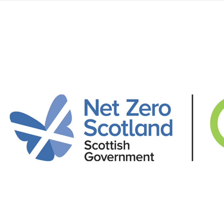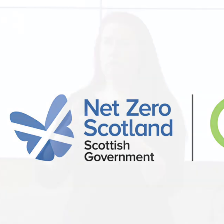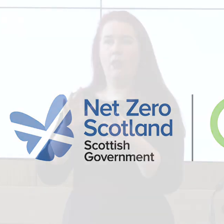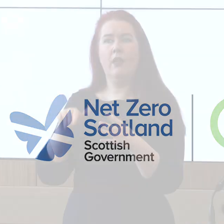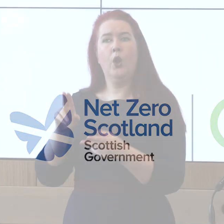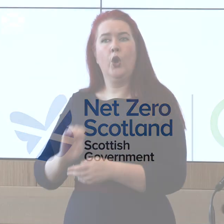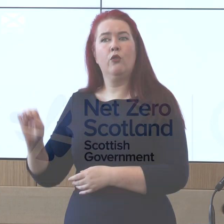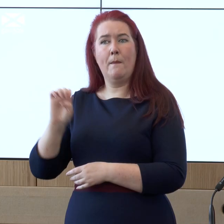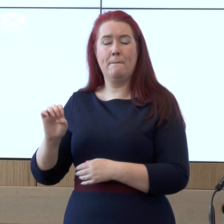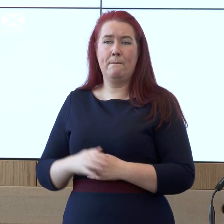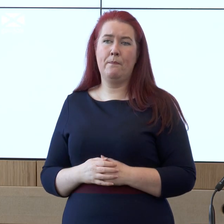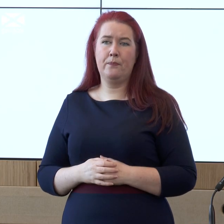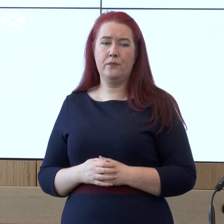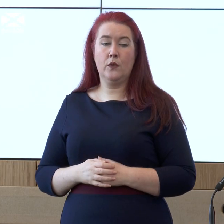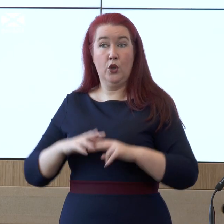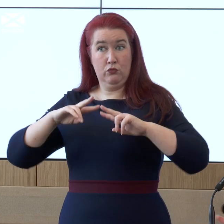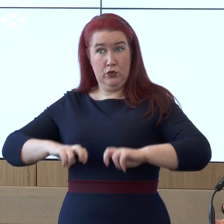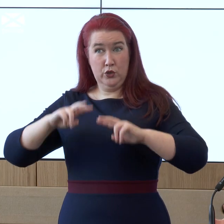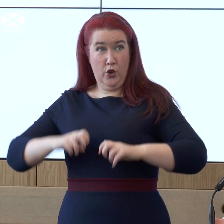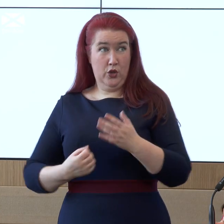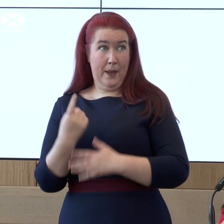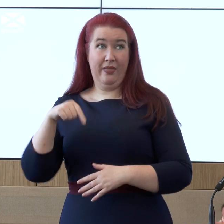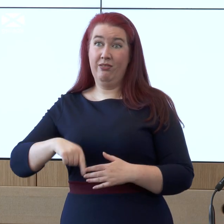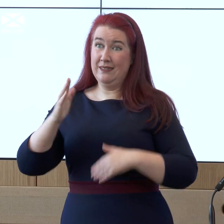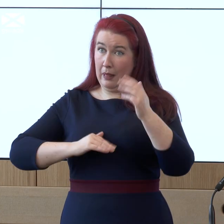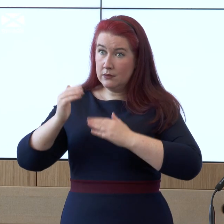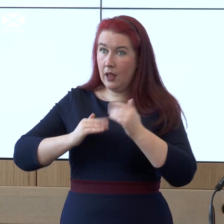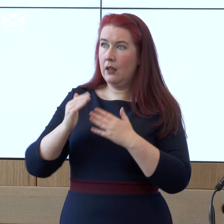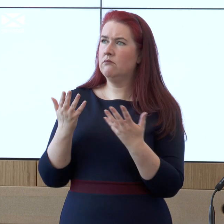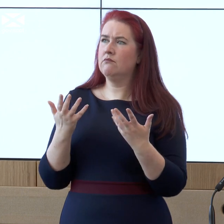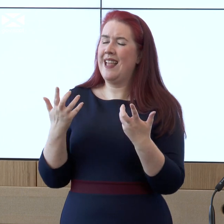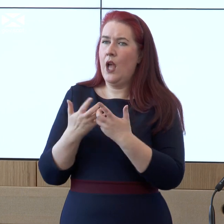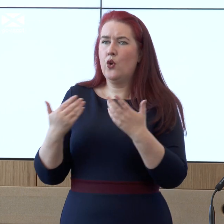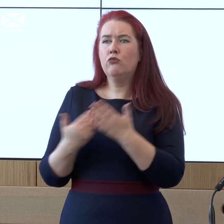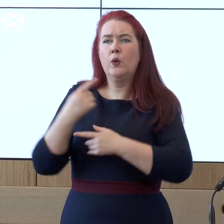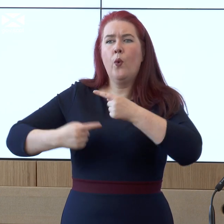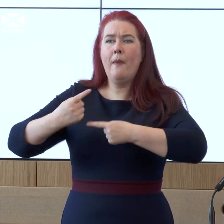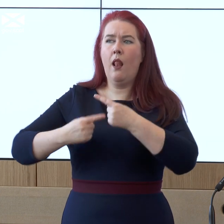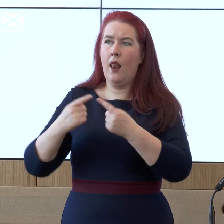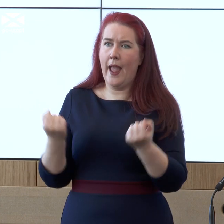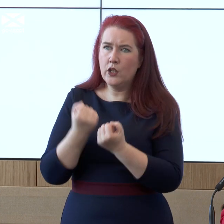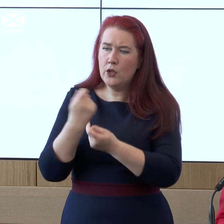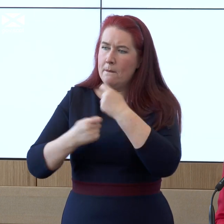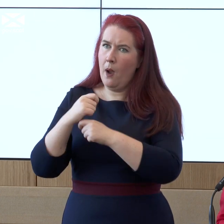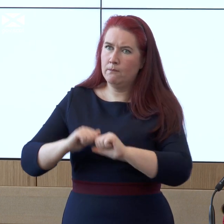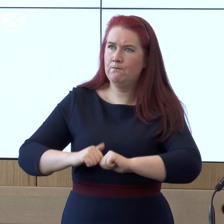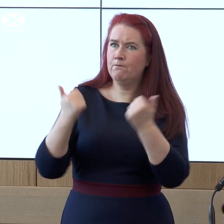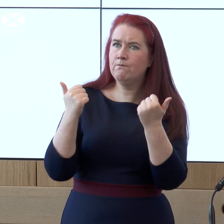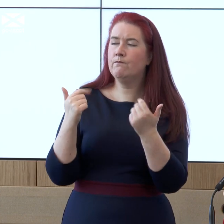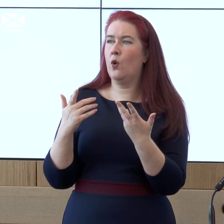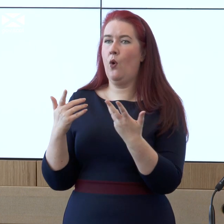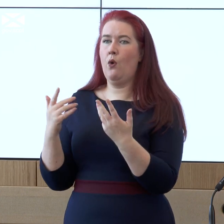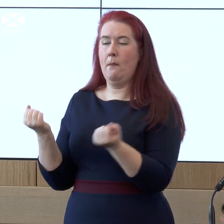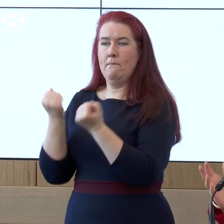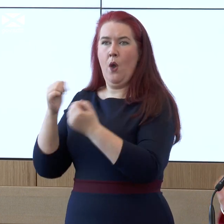research happening in this building on how to make renewable energies more efficient, on helping power grids